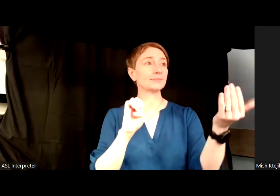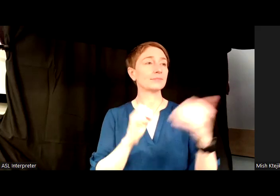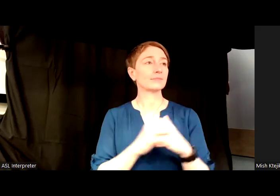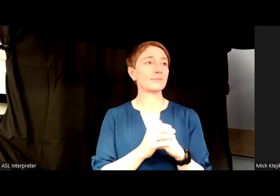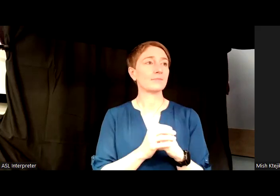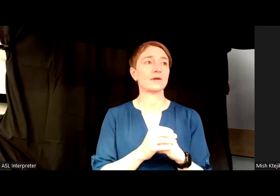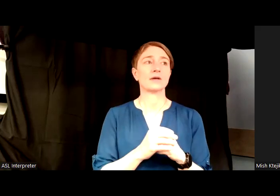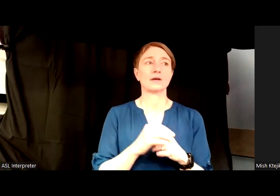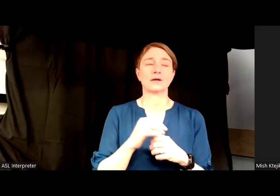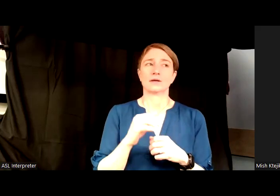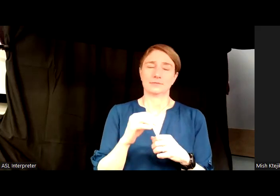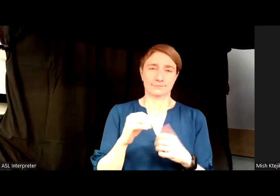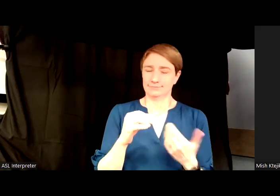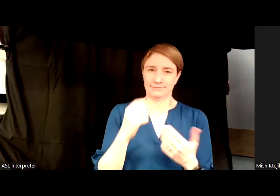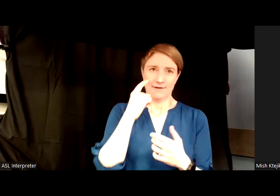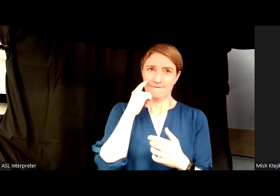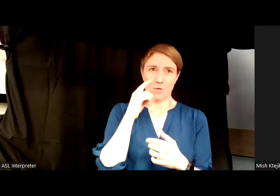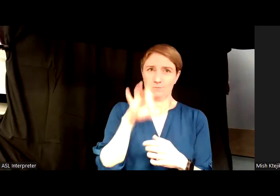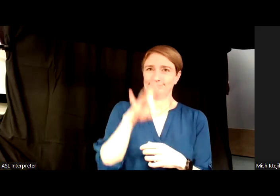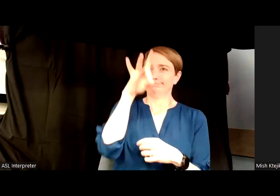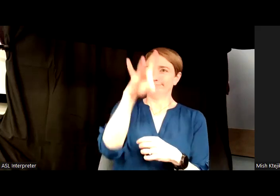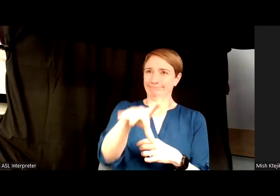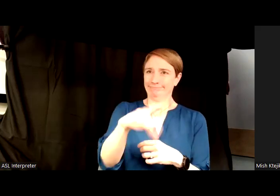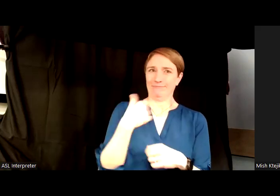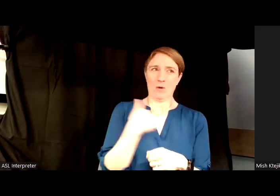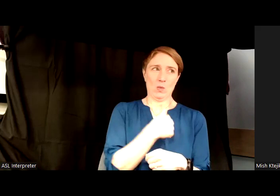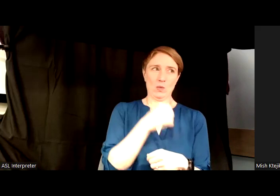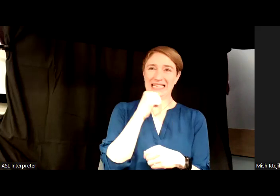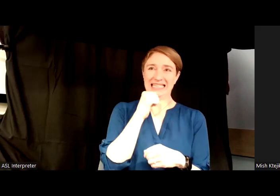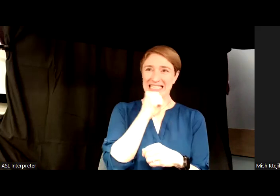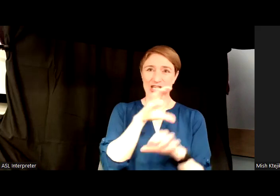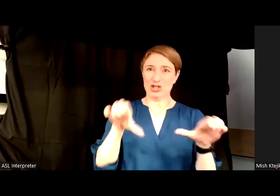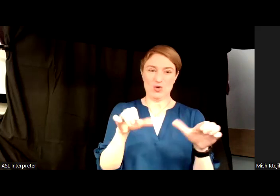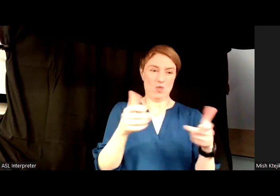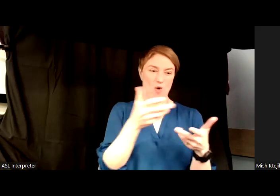At the RAC, just for food for thought, we didn't do all of this.